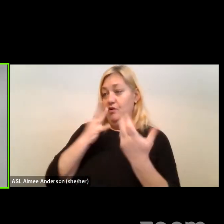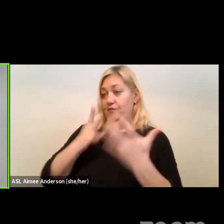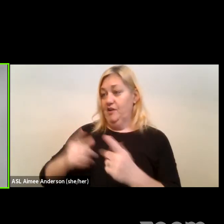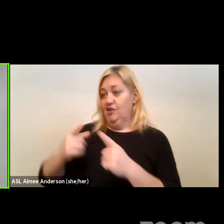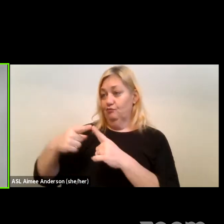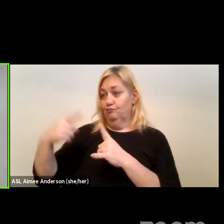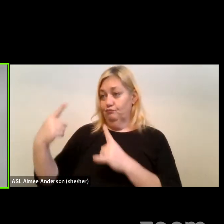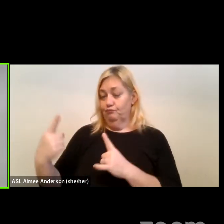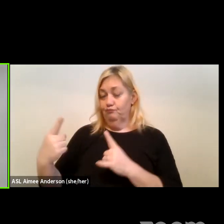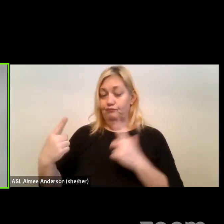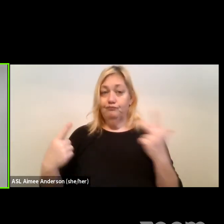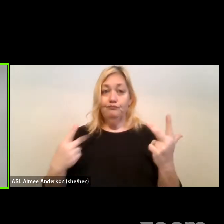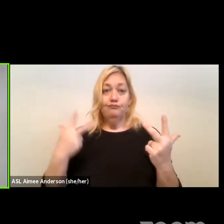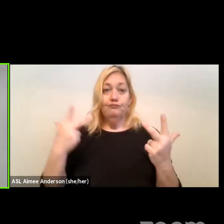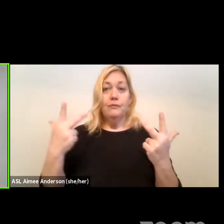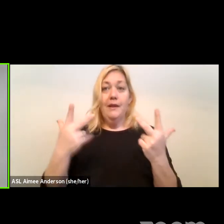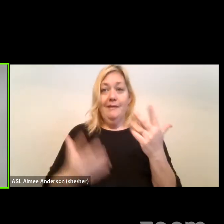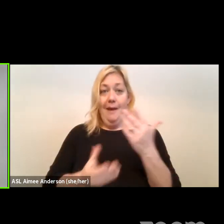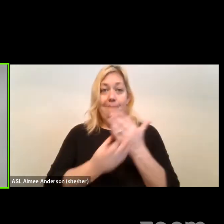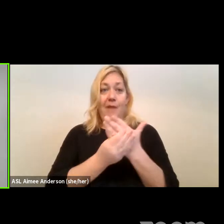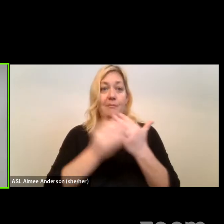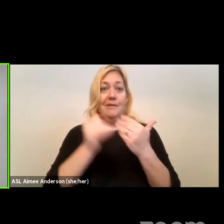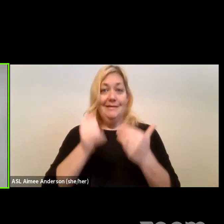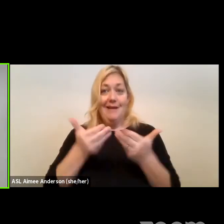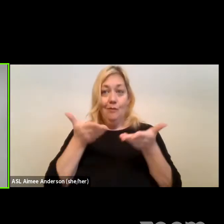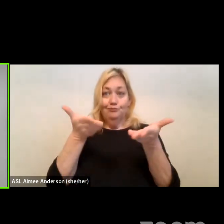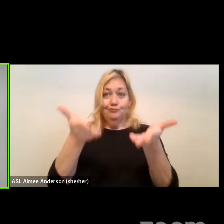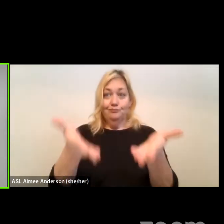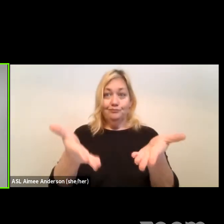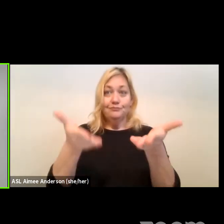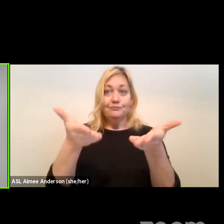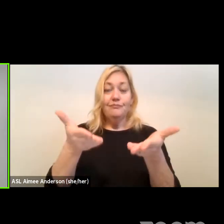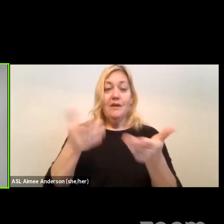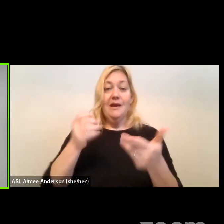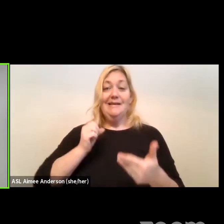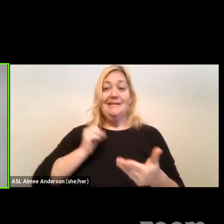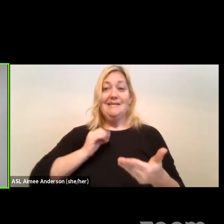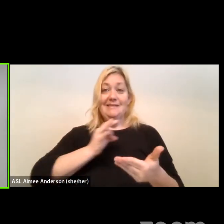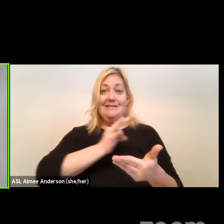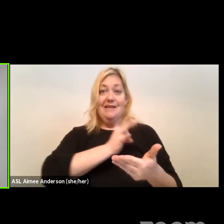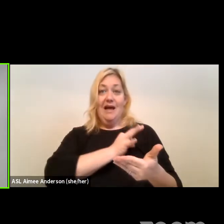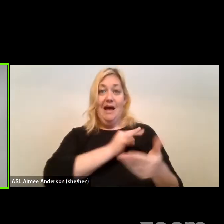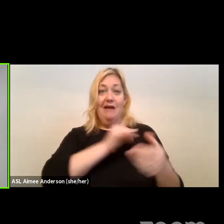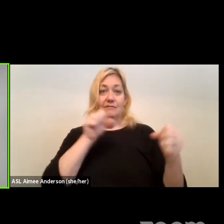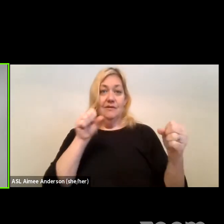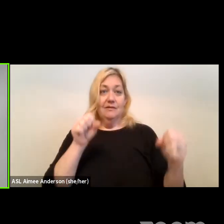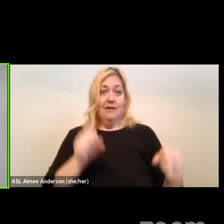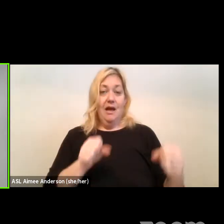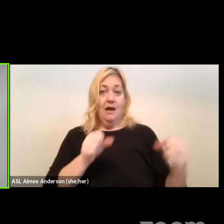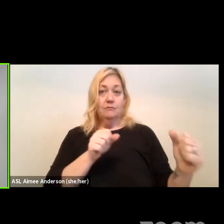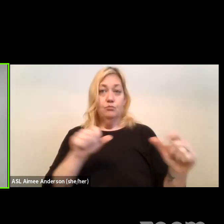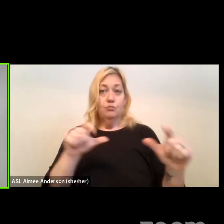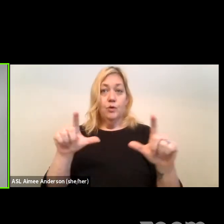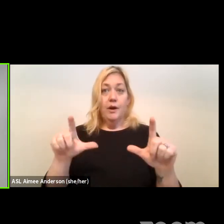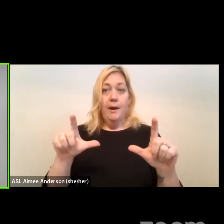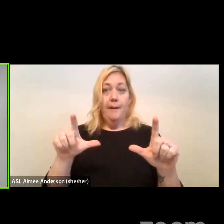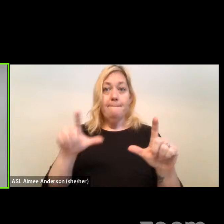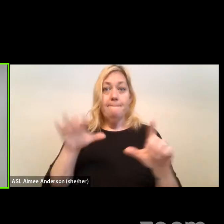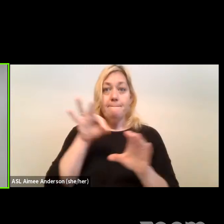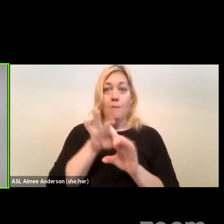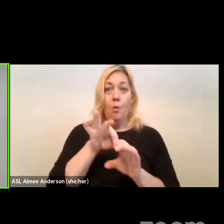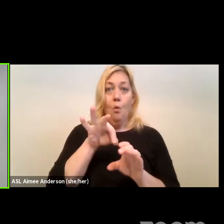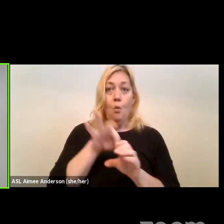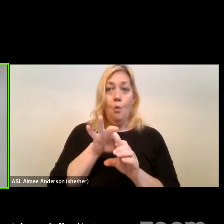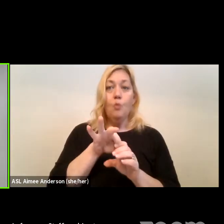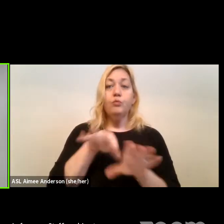The amendment is now before us. If staff could put up a poll to